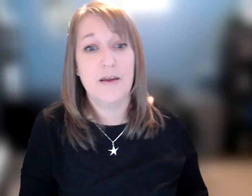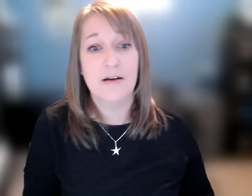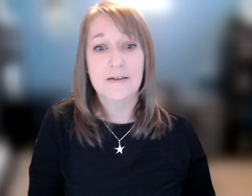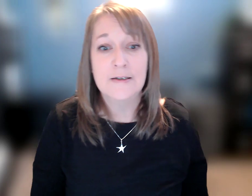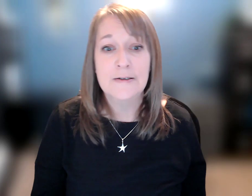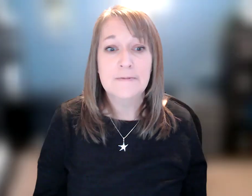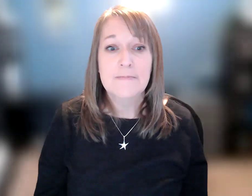there.